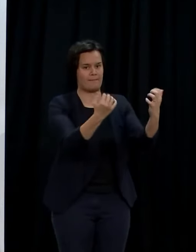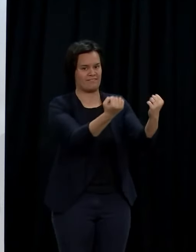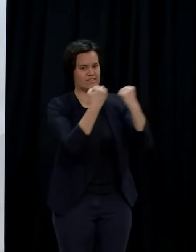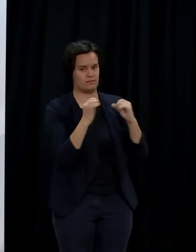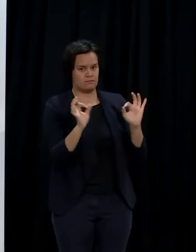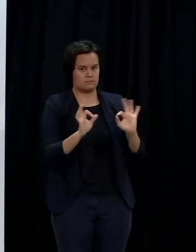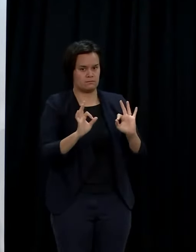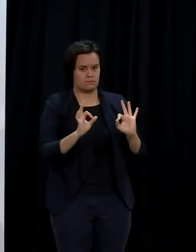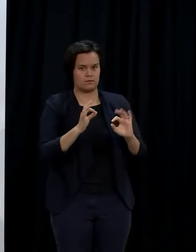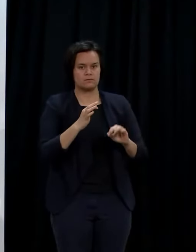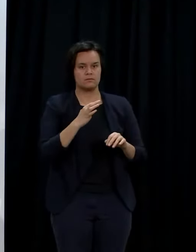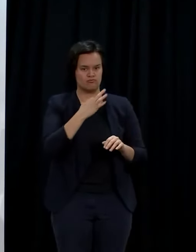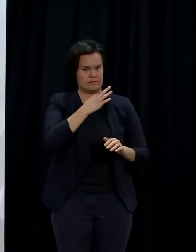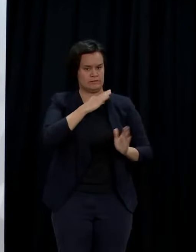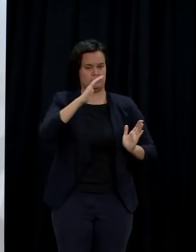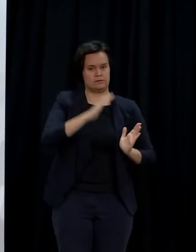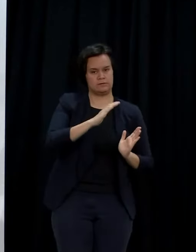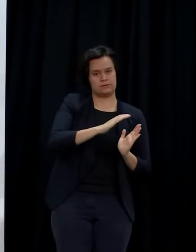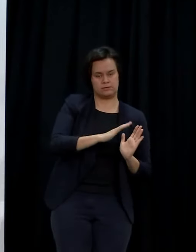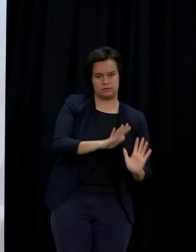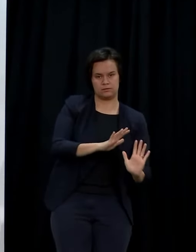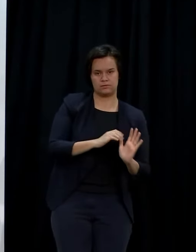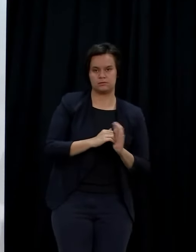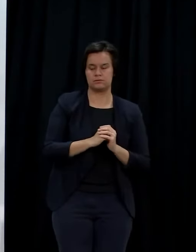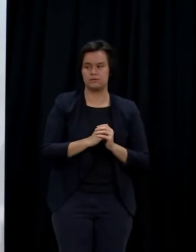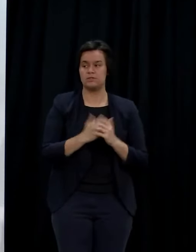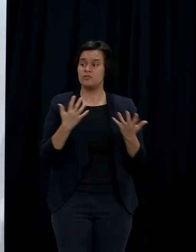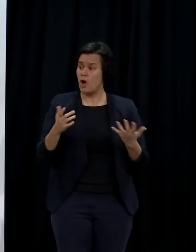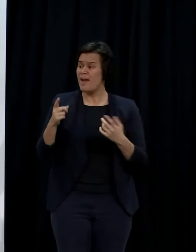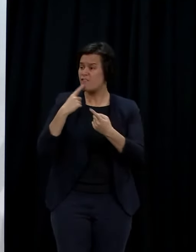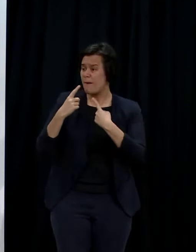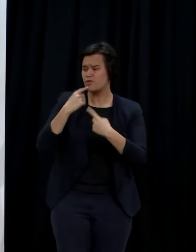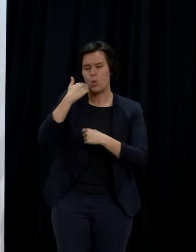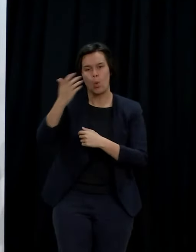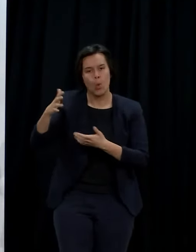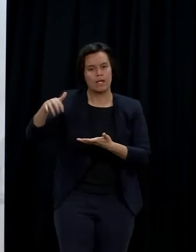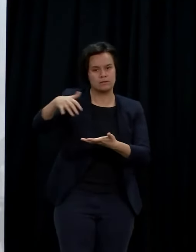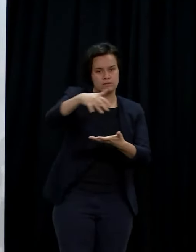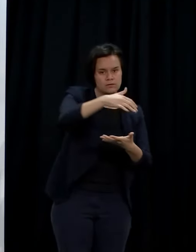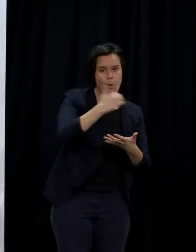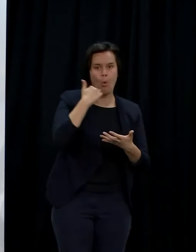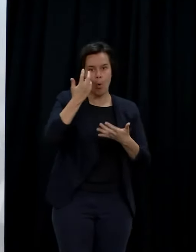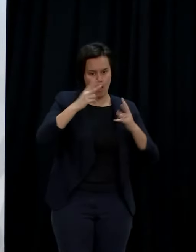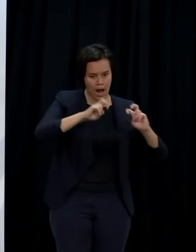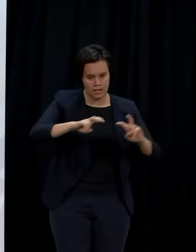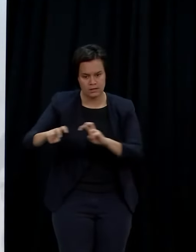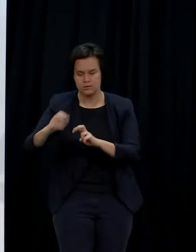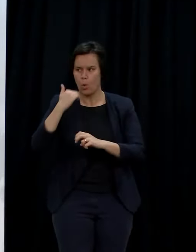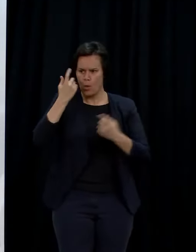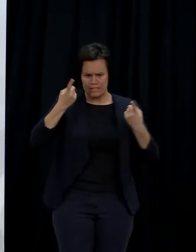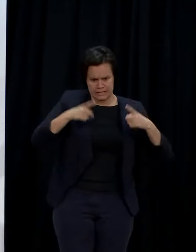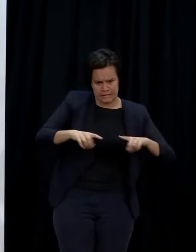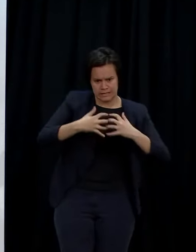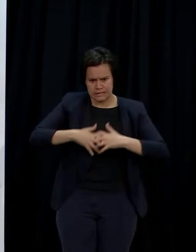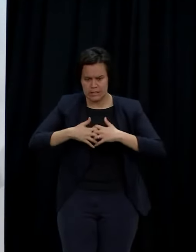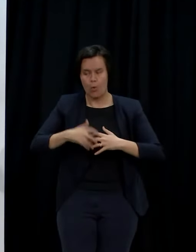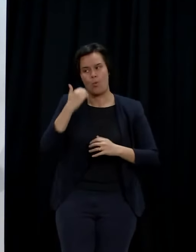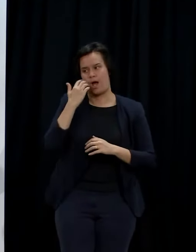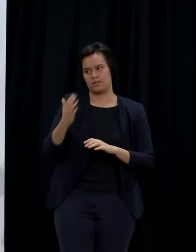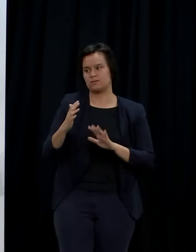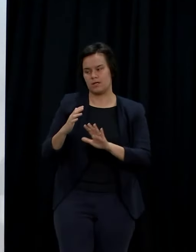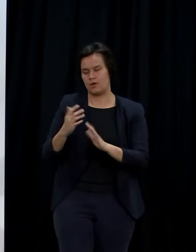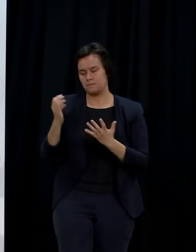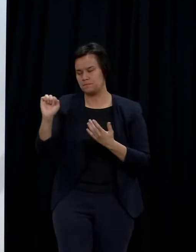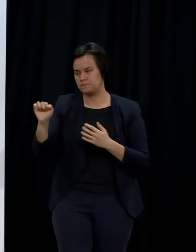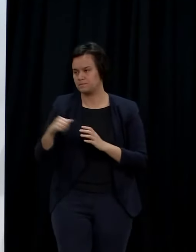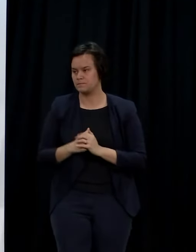we undertake this constant analysis to look at whether all the infection protection controls we're operating are what they need to be, and those are some of the reasons